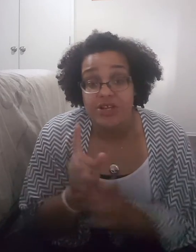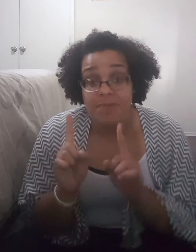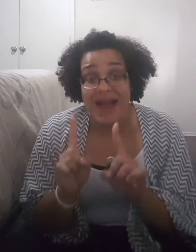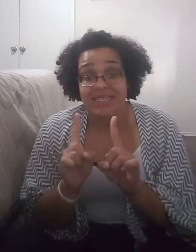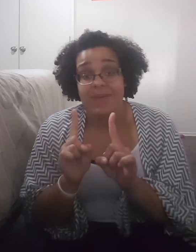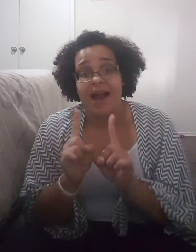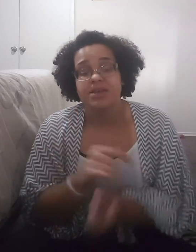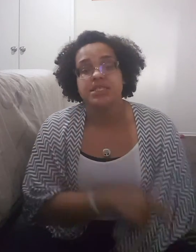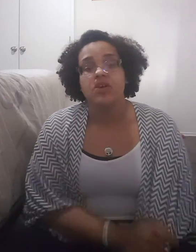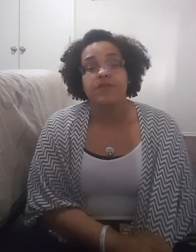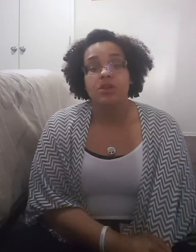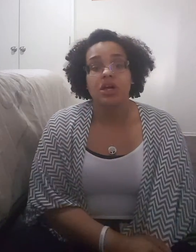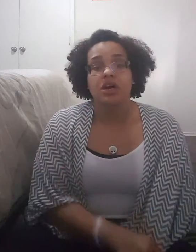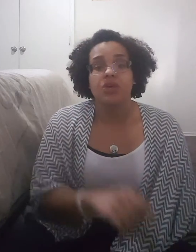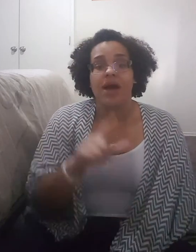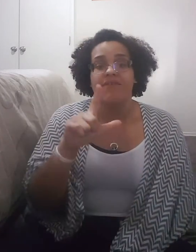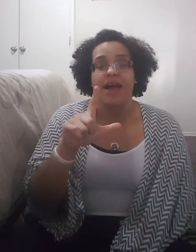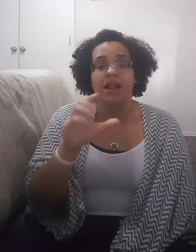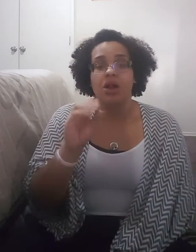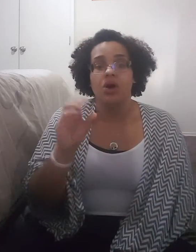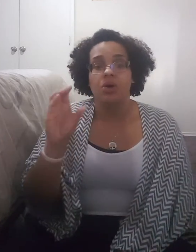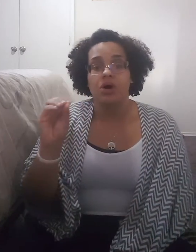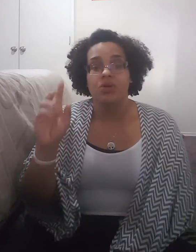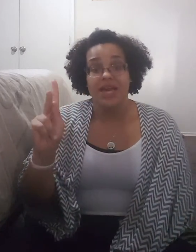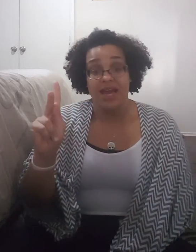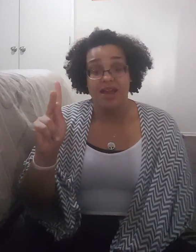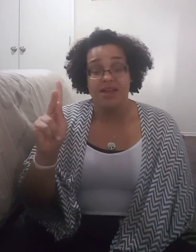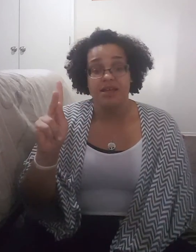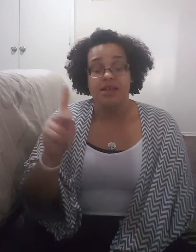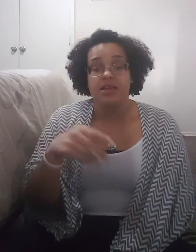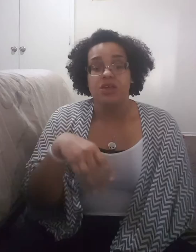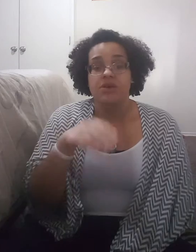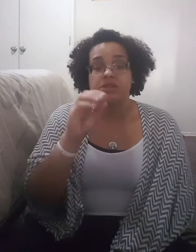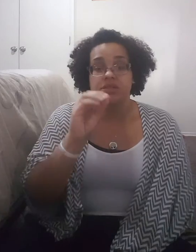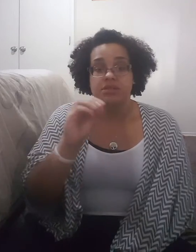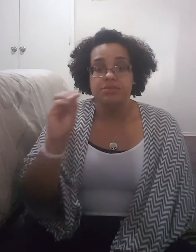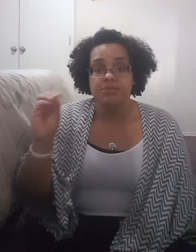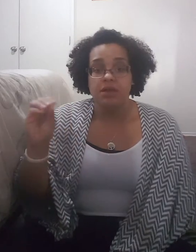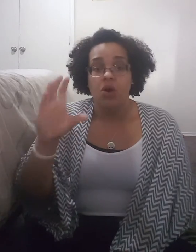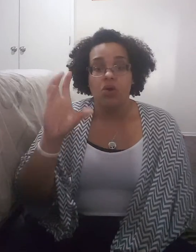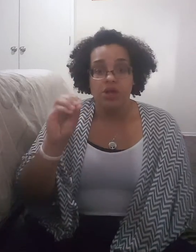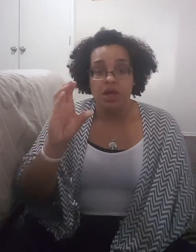back to back. So for look, you have L-O-O-K. You can, or